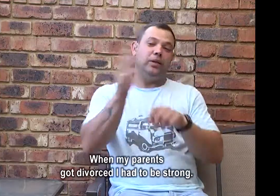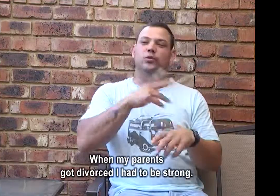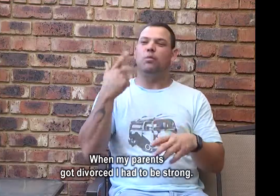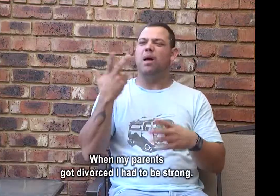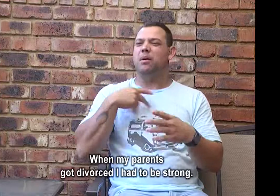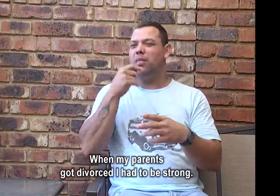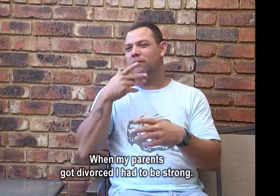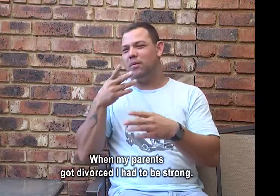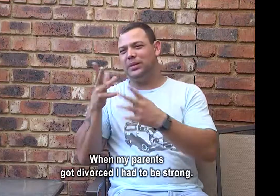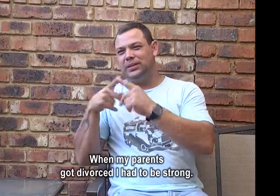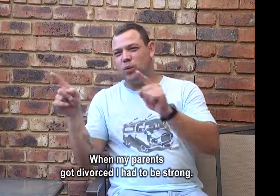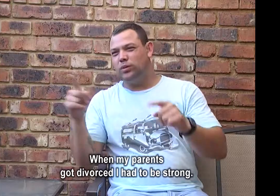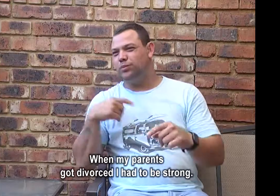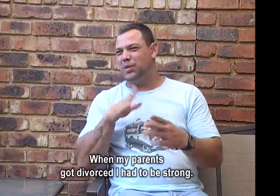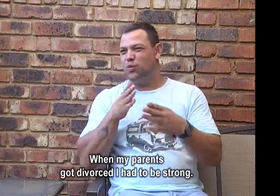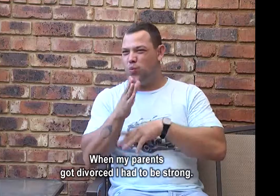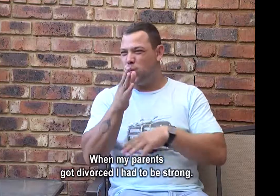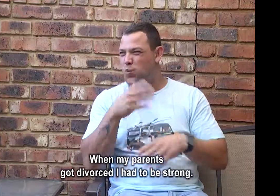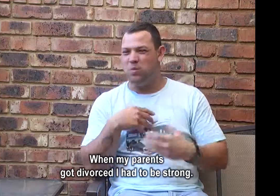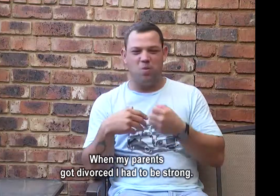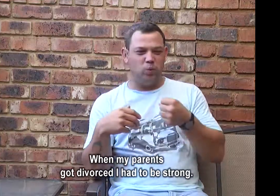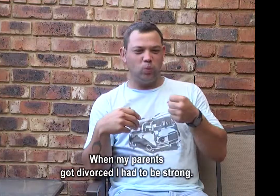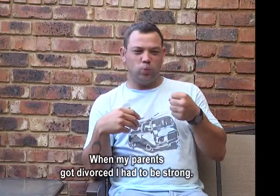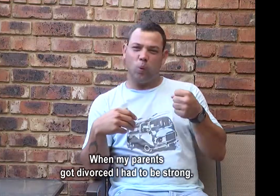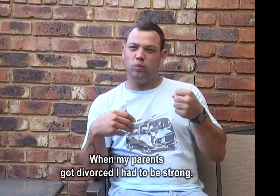When my parents got divorced, I had to be strong.